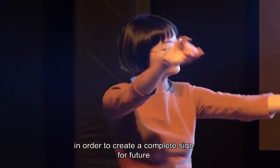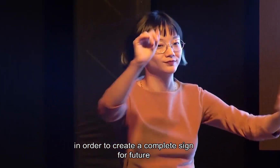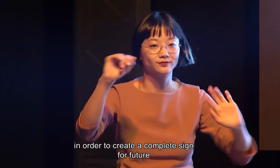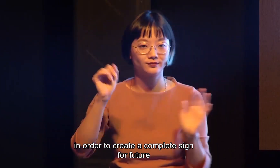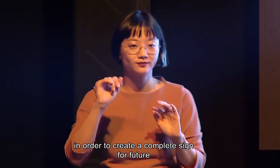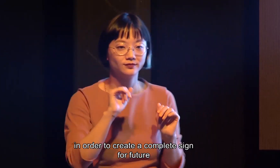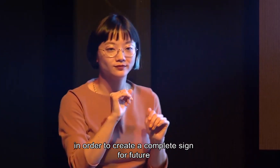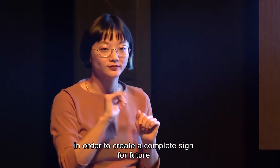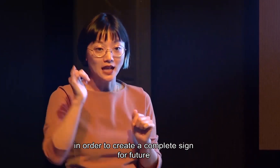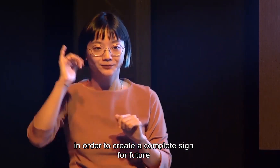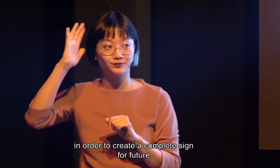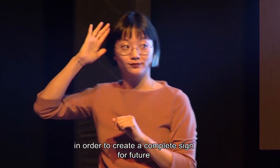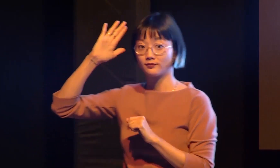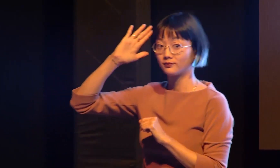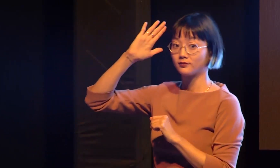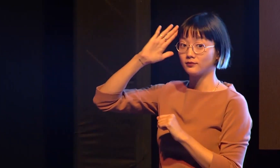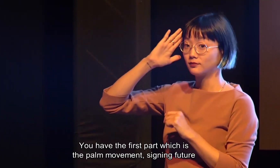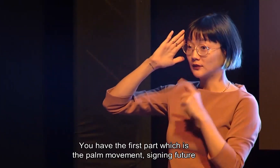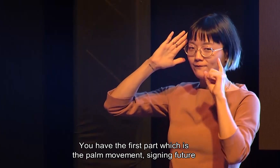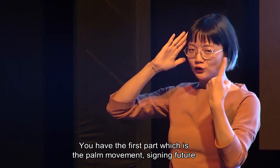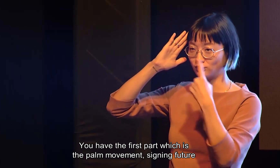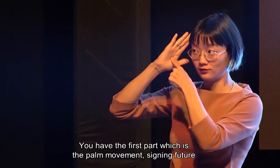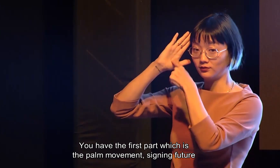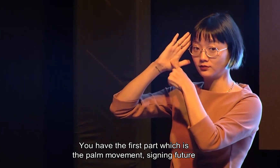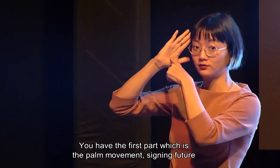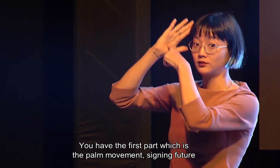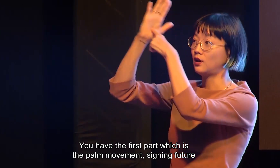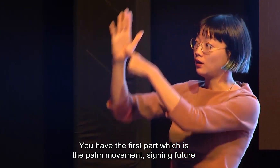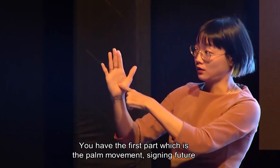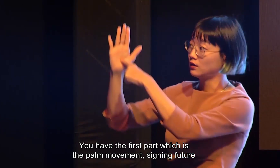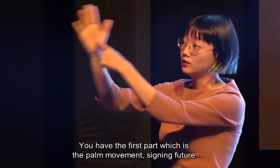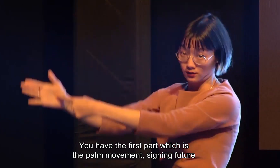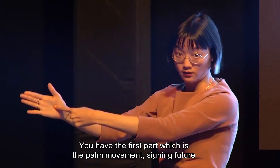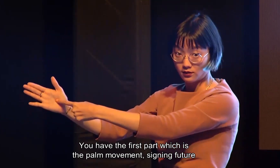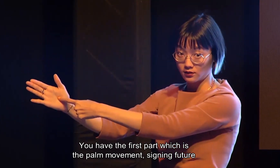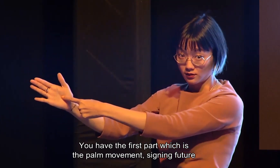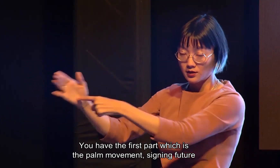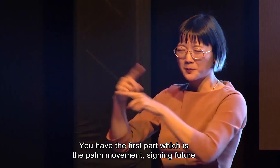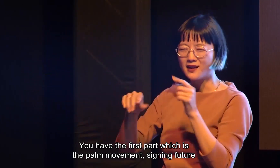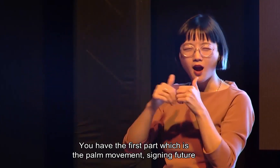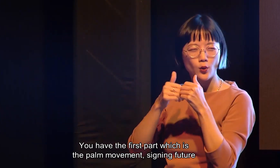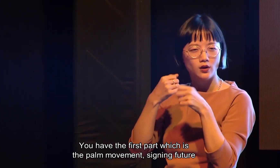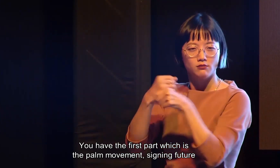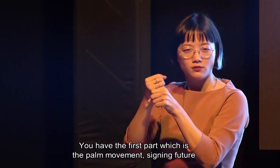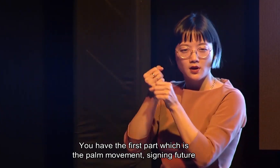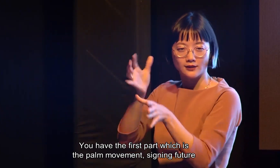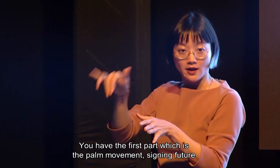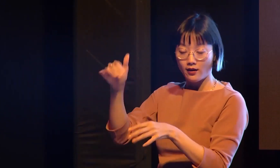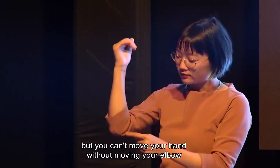complete sign for future. You have the first part, which is the palm movement, signing future, but